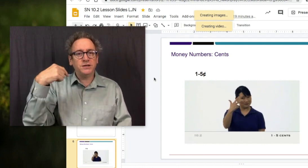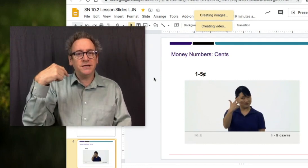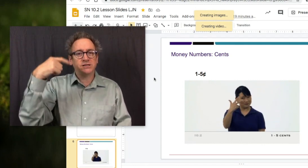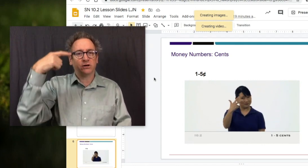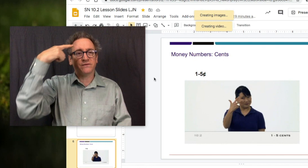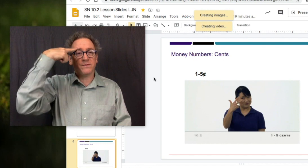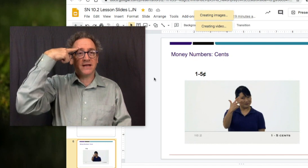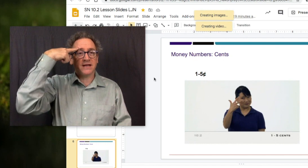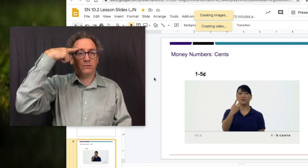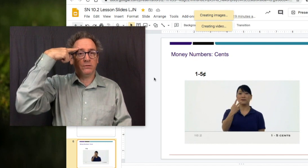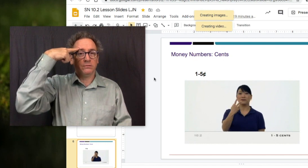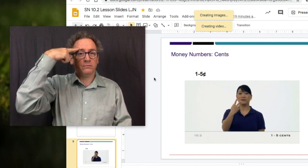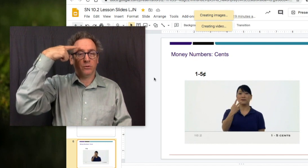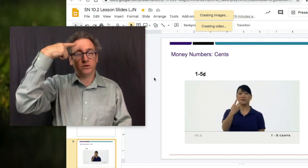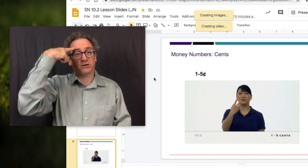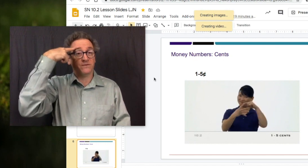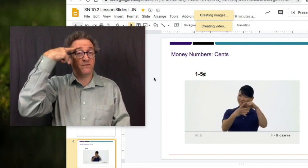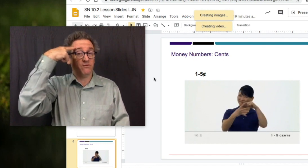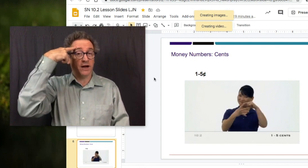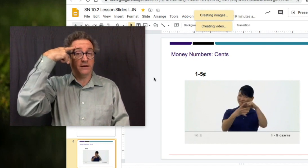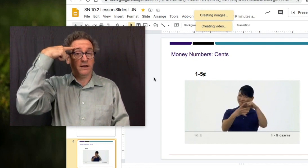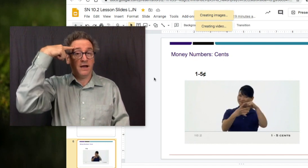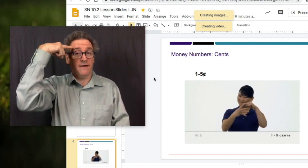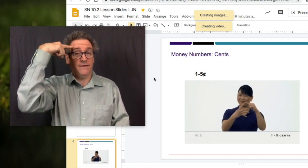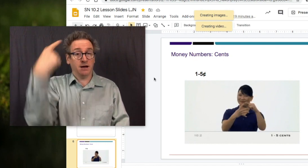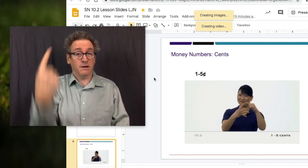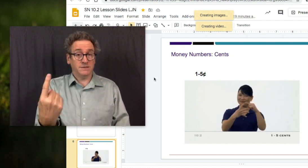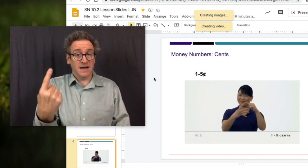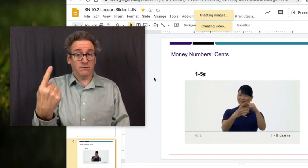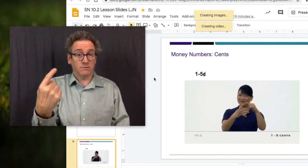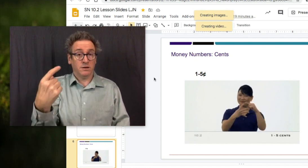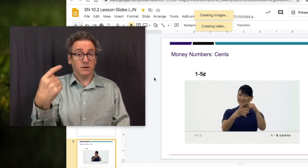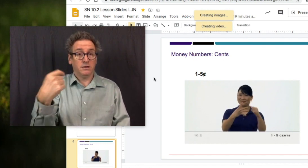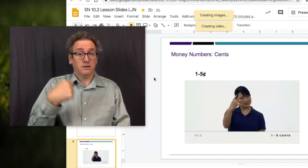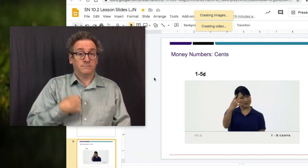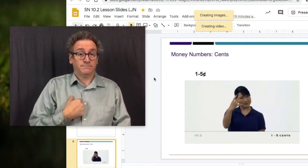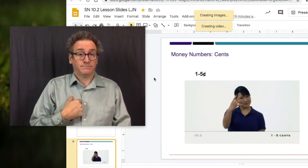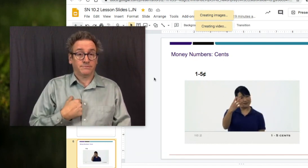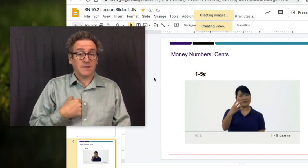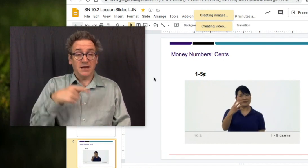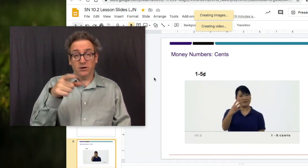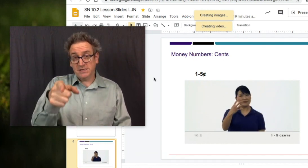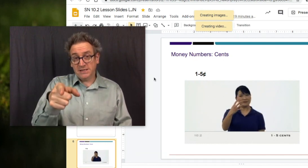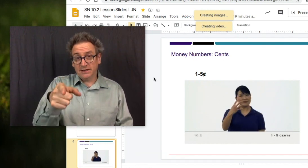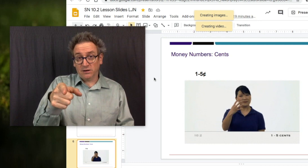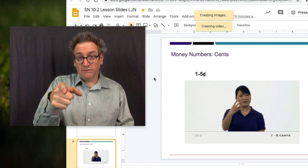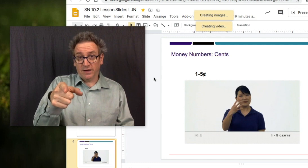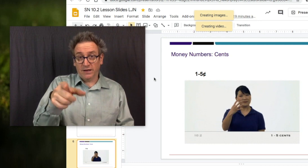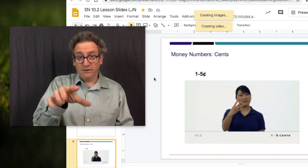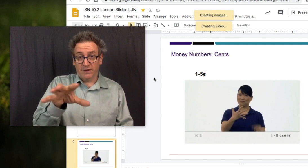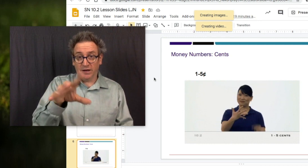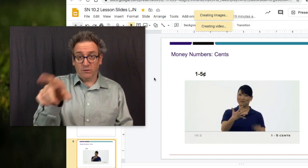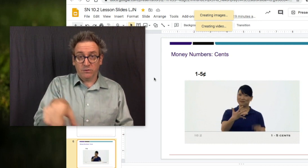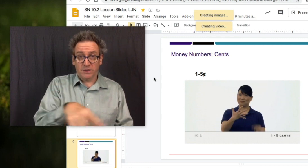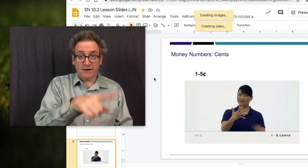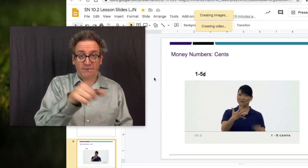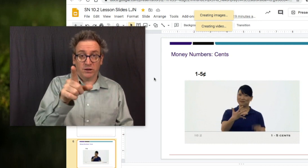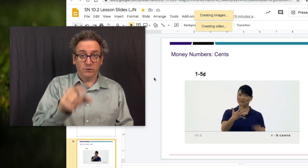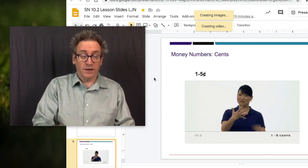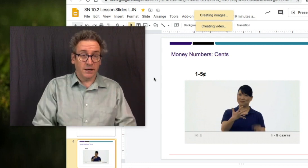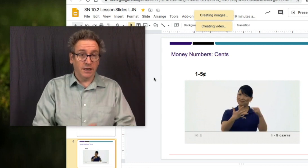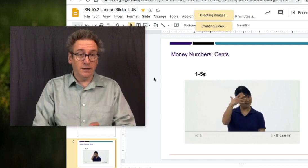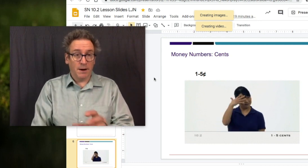And usually it starts from the temple, or starts from the forehead, and then comes down. And you can see in the video that